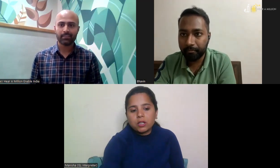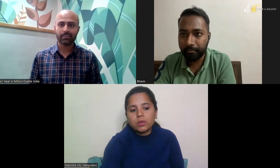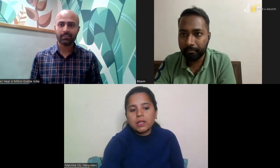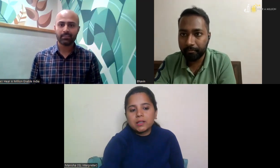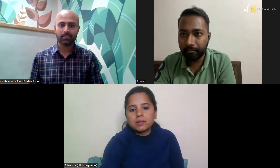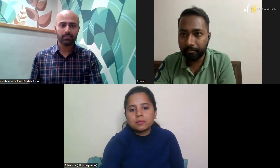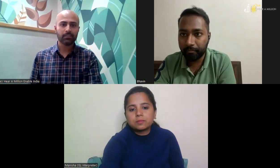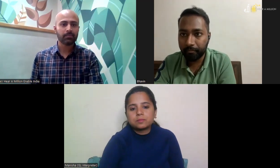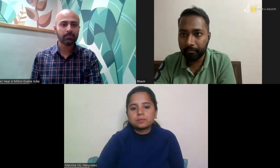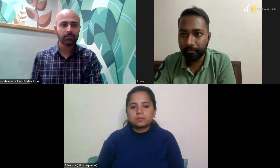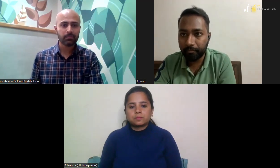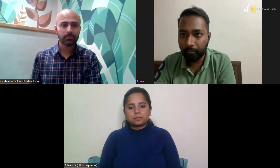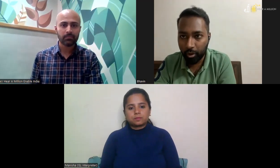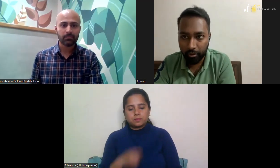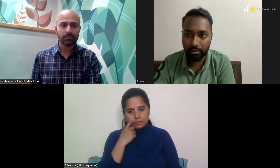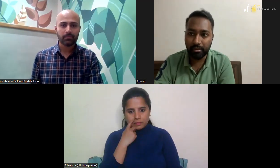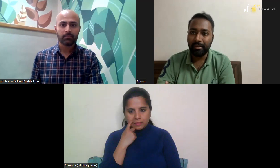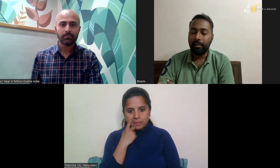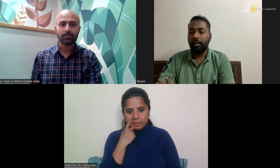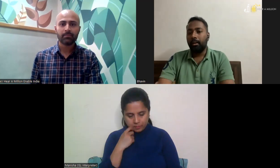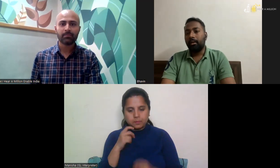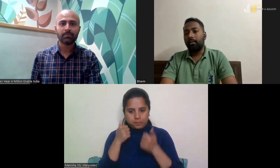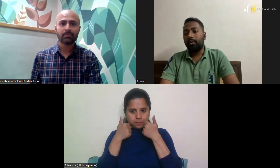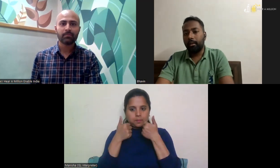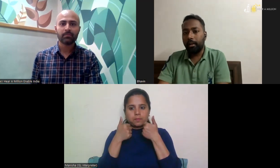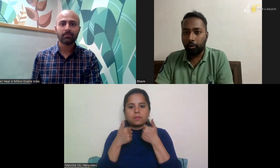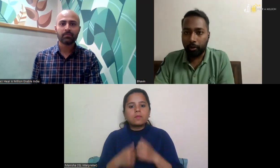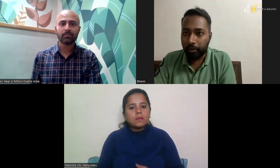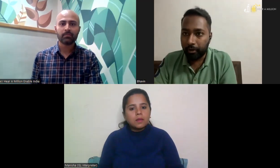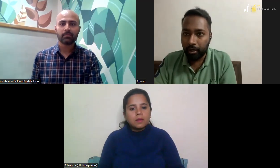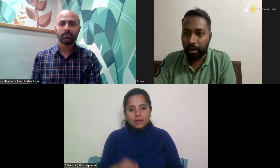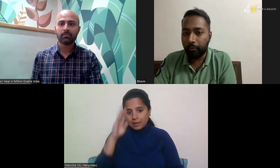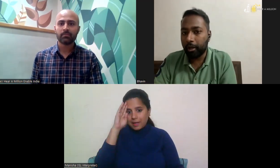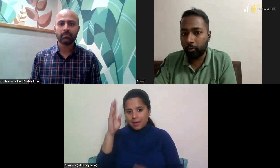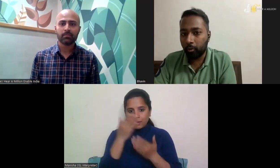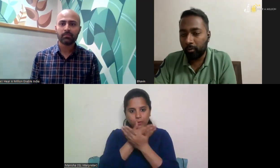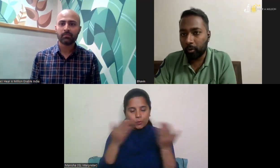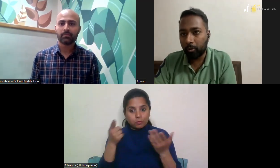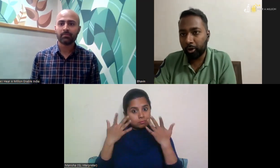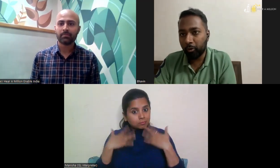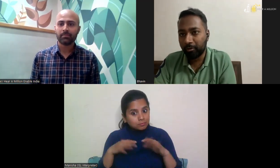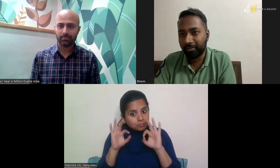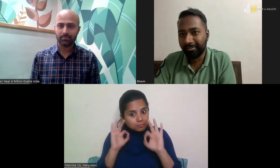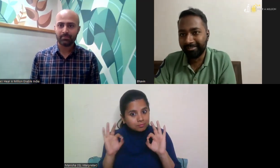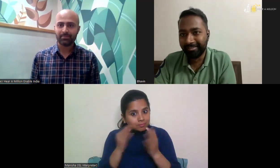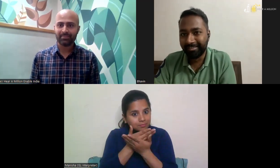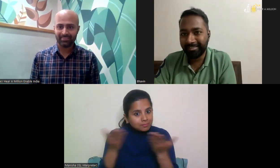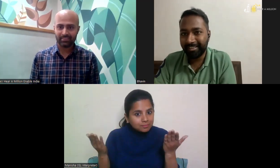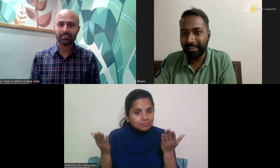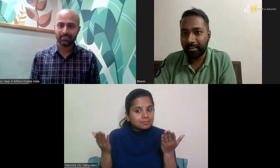can share with us. Yes. Hello everyone. How are you, all of you?